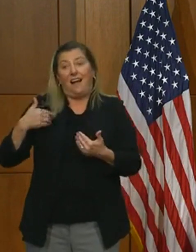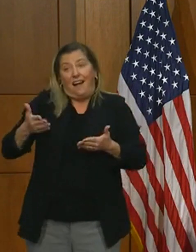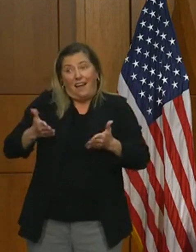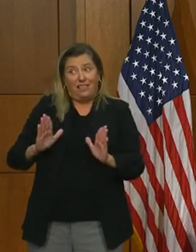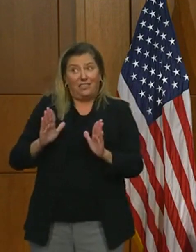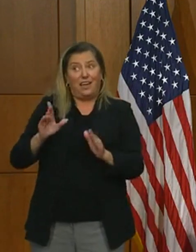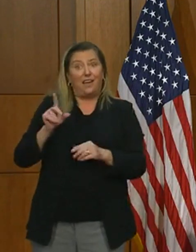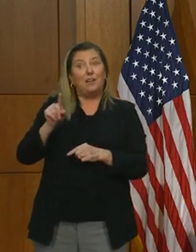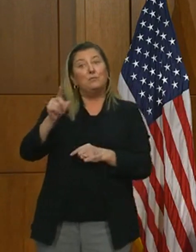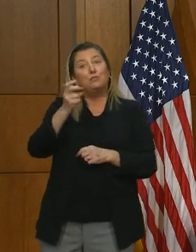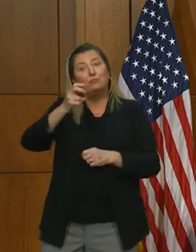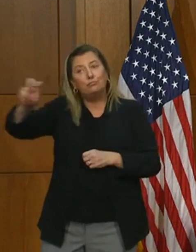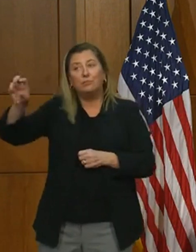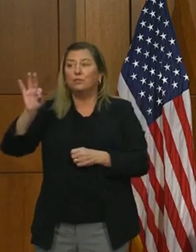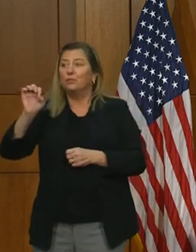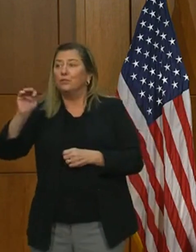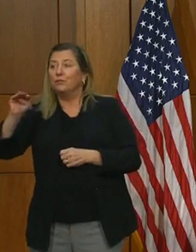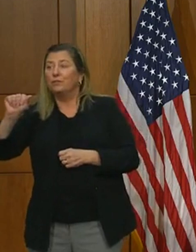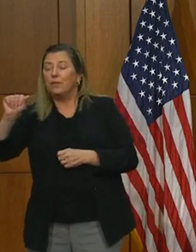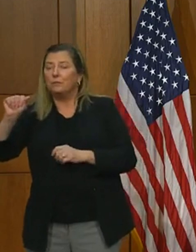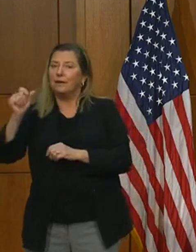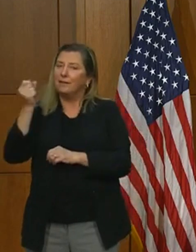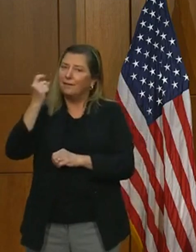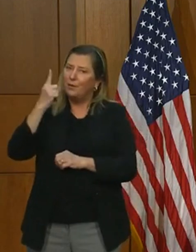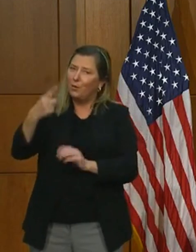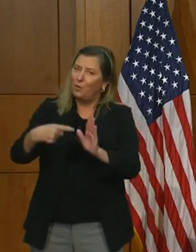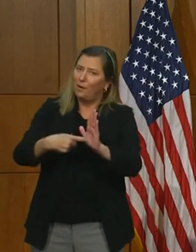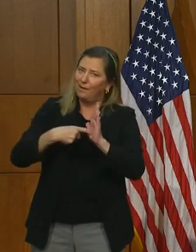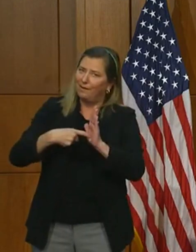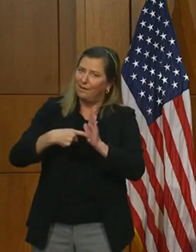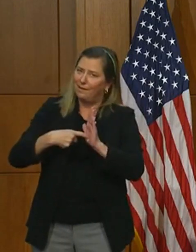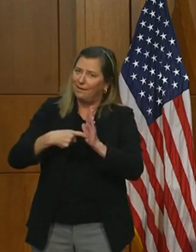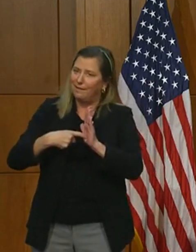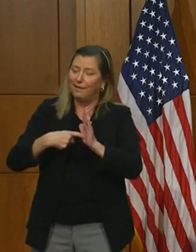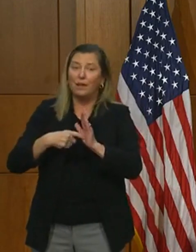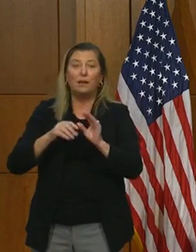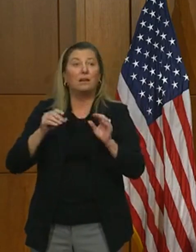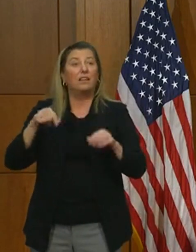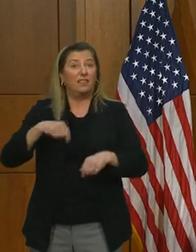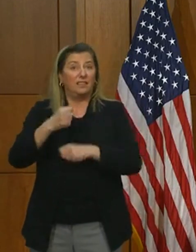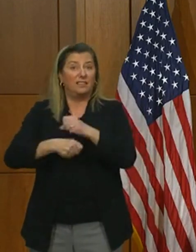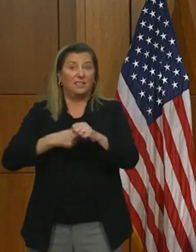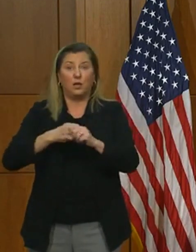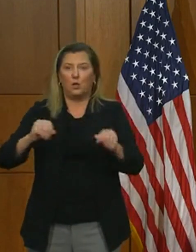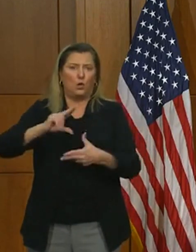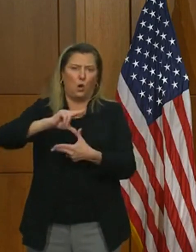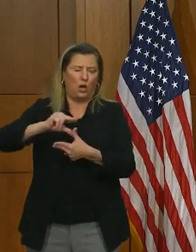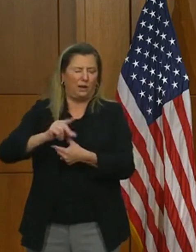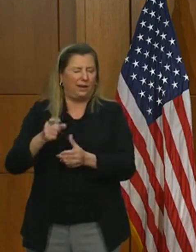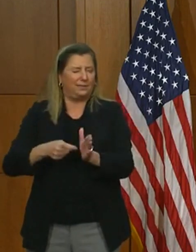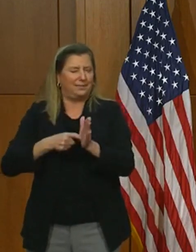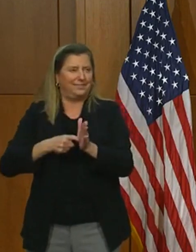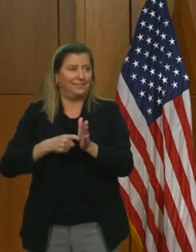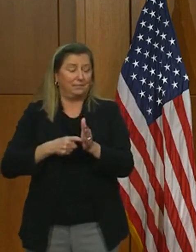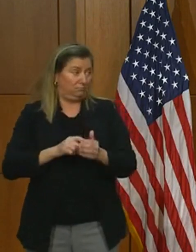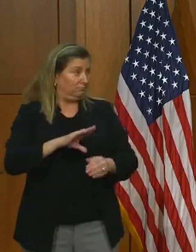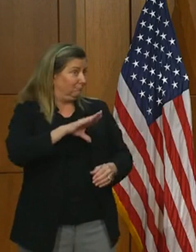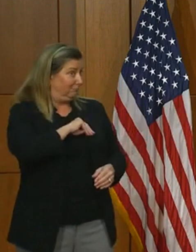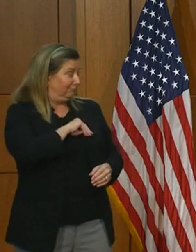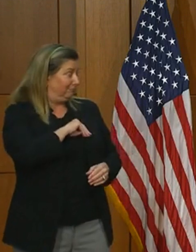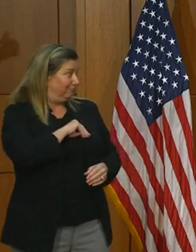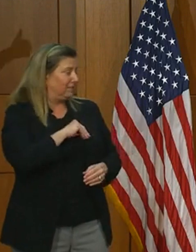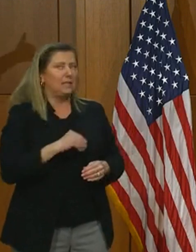to move to FEMA with one stipulation: no hurricanes this fall. You all right with that,